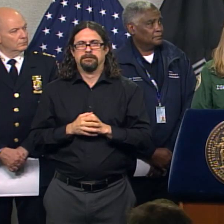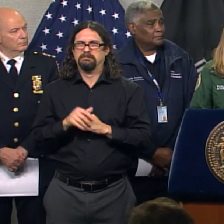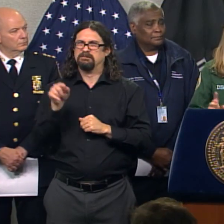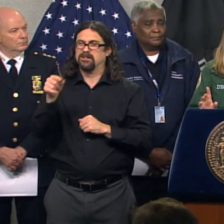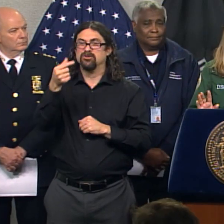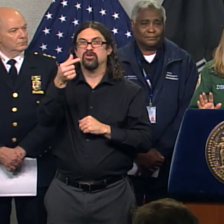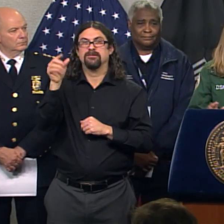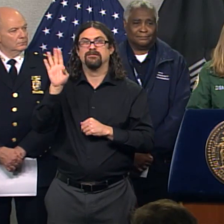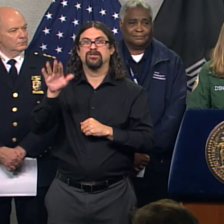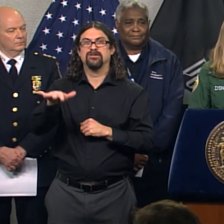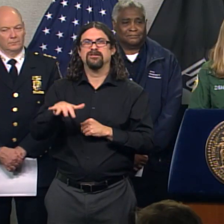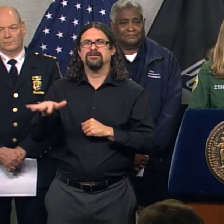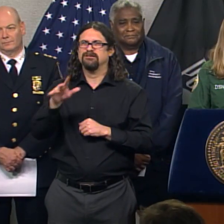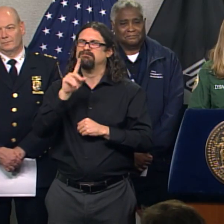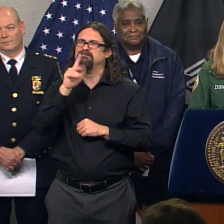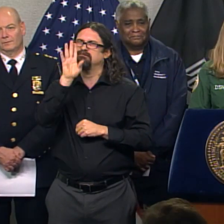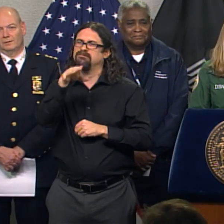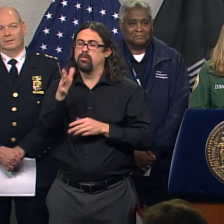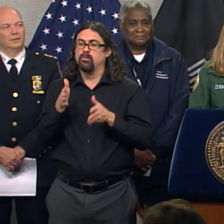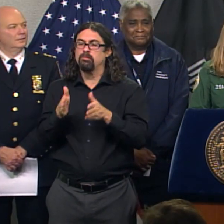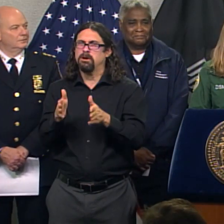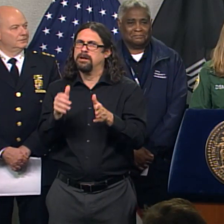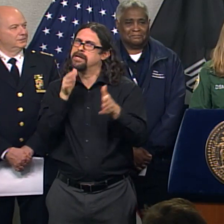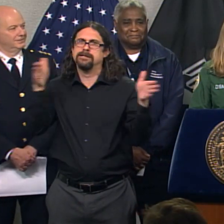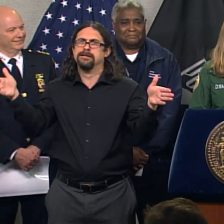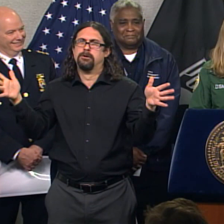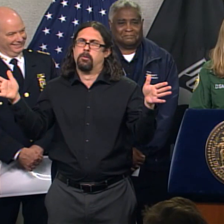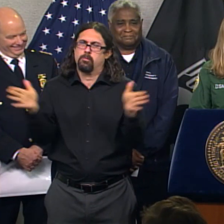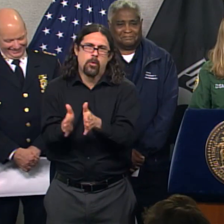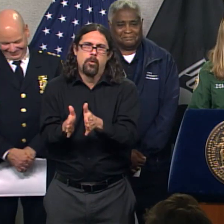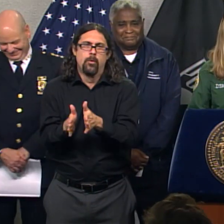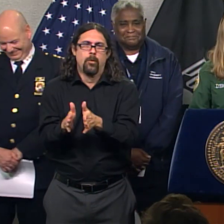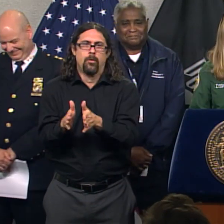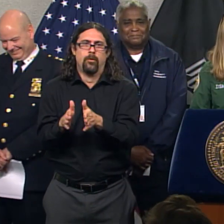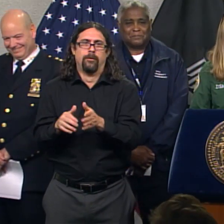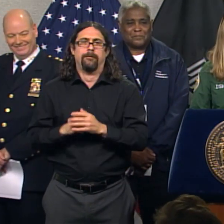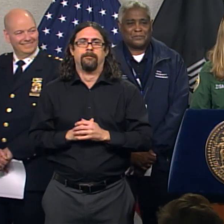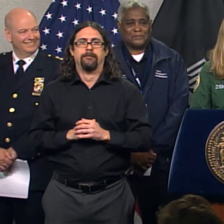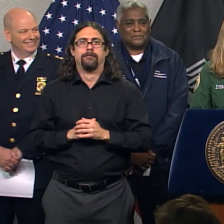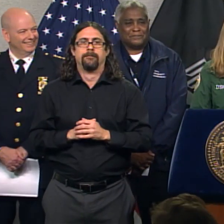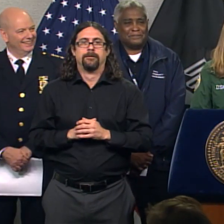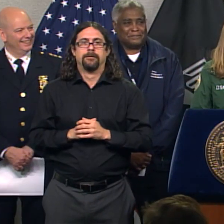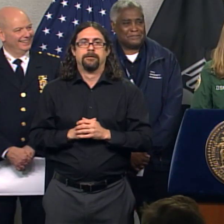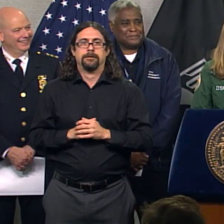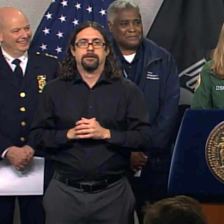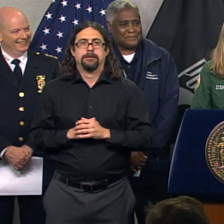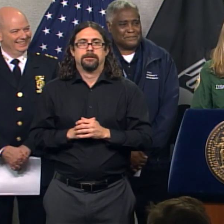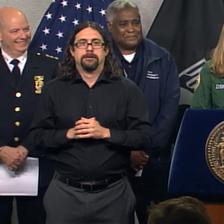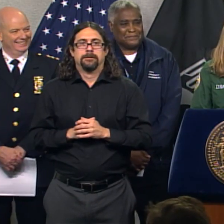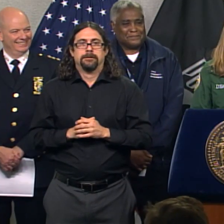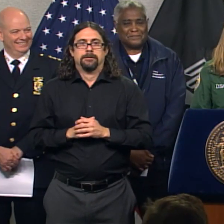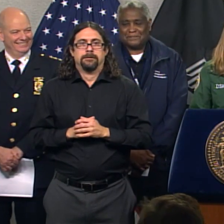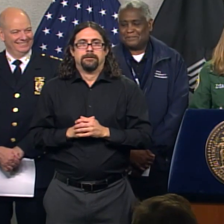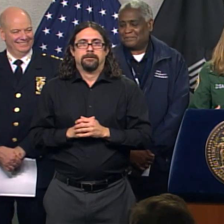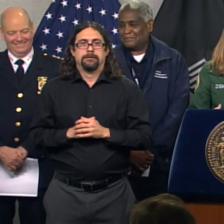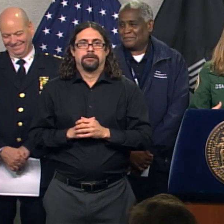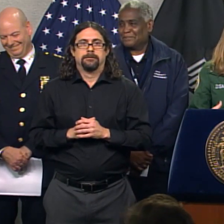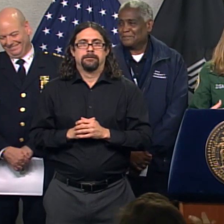a skid steer, sorry. Speak English. A skid steer is English.